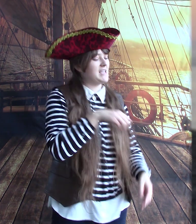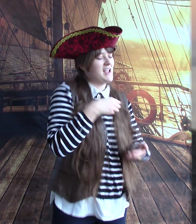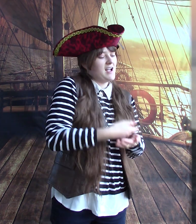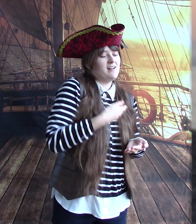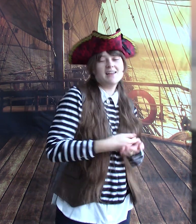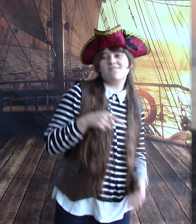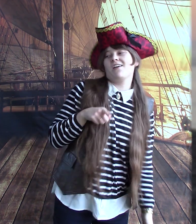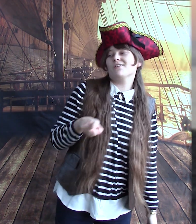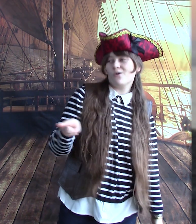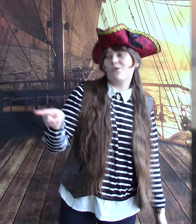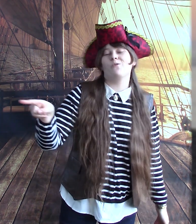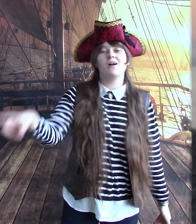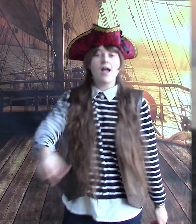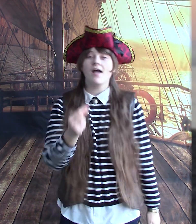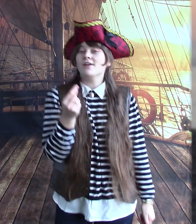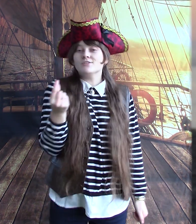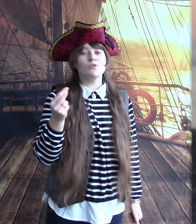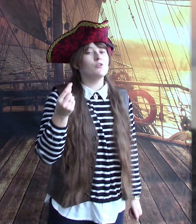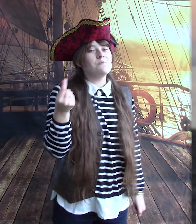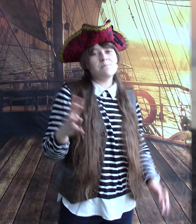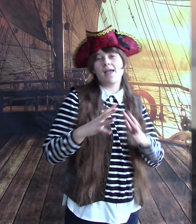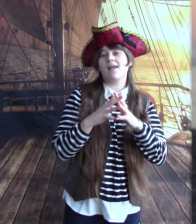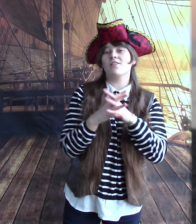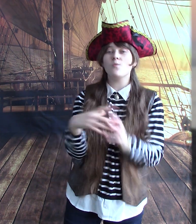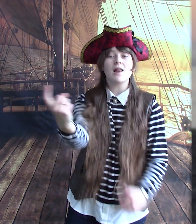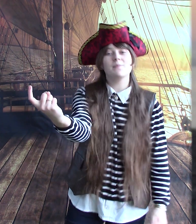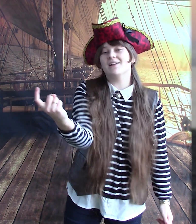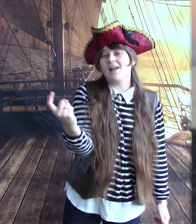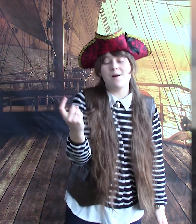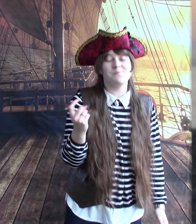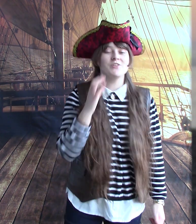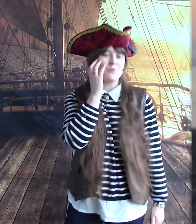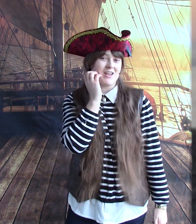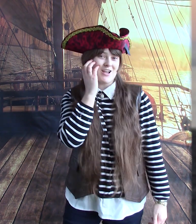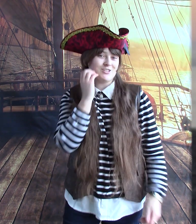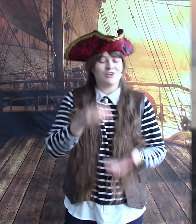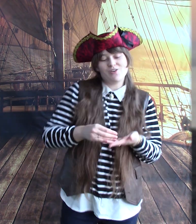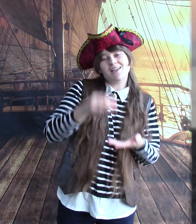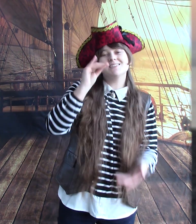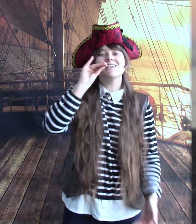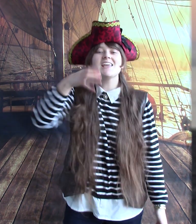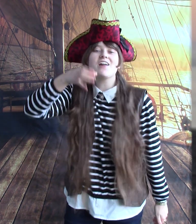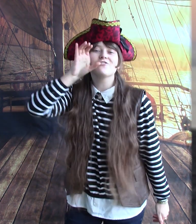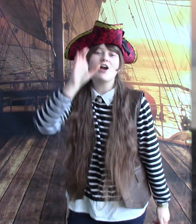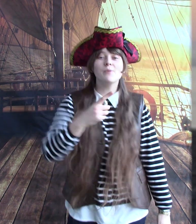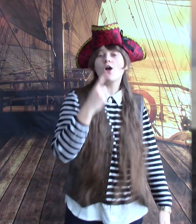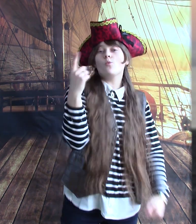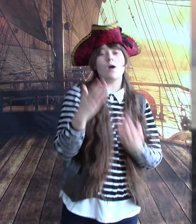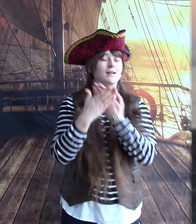take a leave and go Soon may the willow man come to bring us sugar and tea and rum One